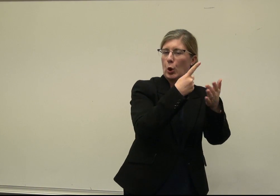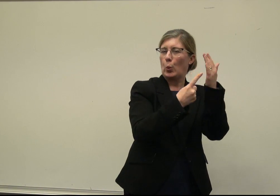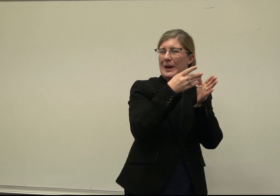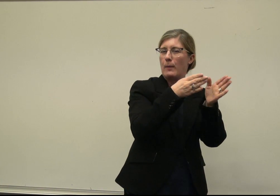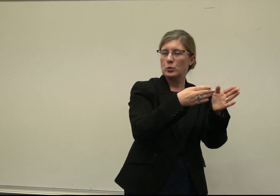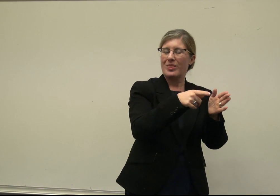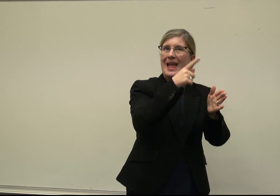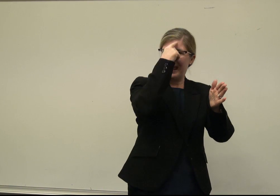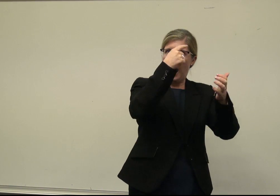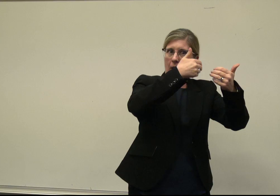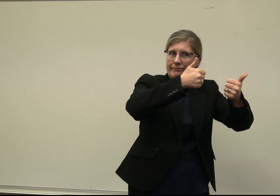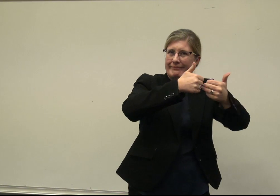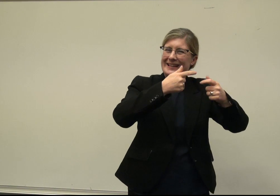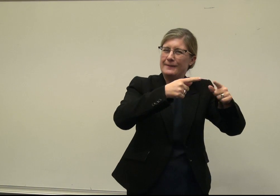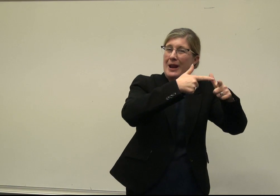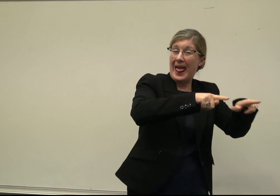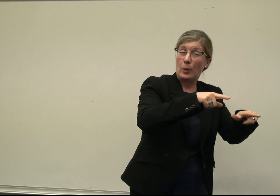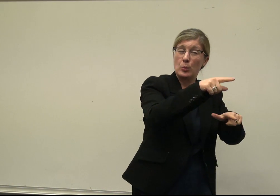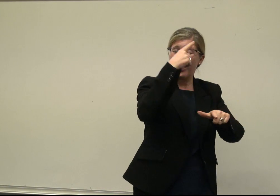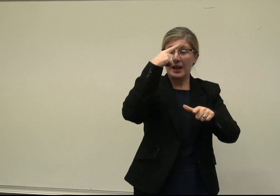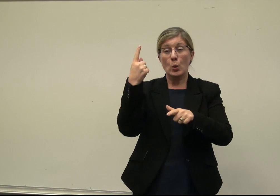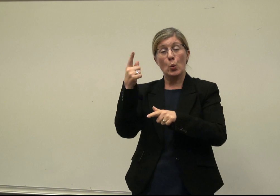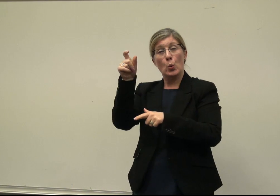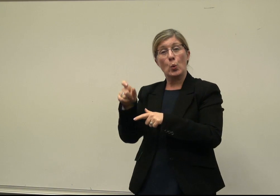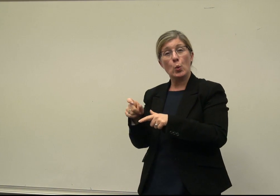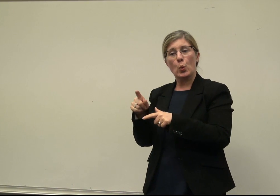bimodal bilingual child, it might be more difficult.